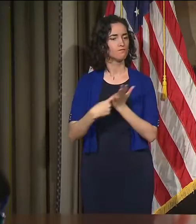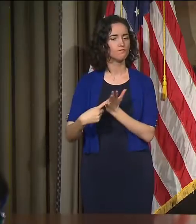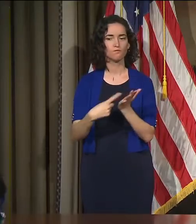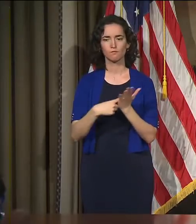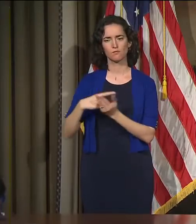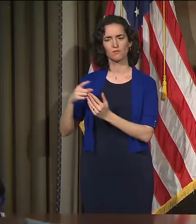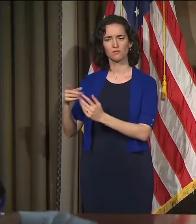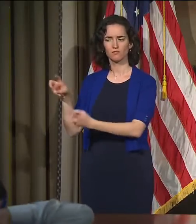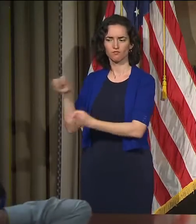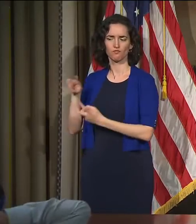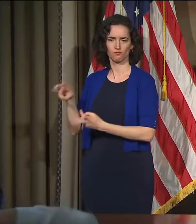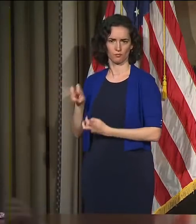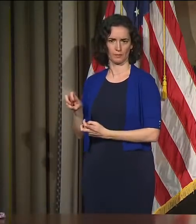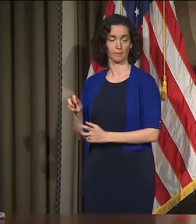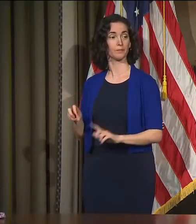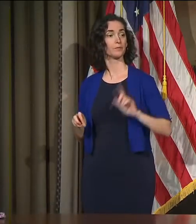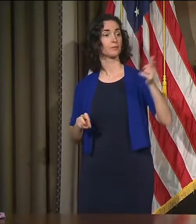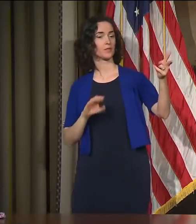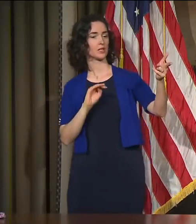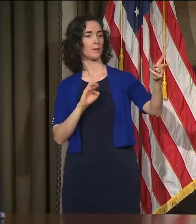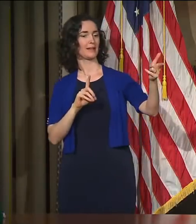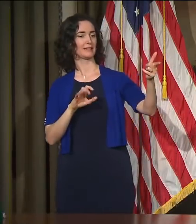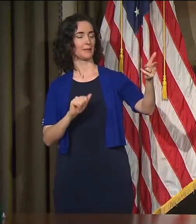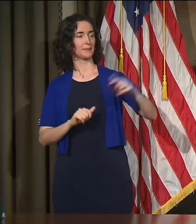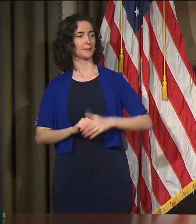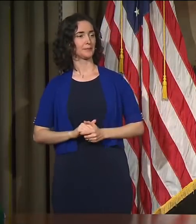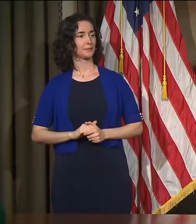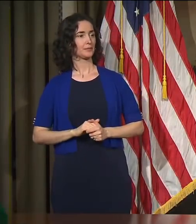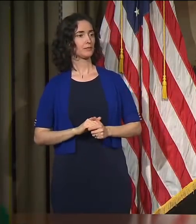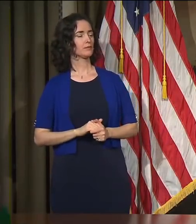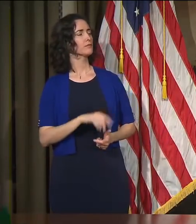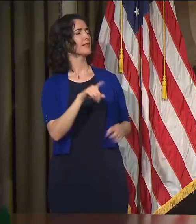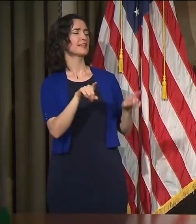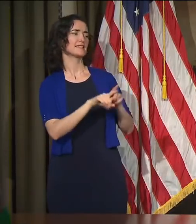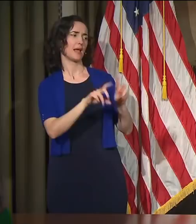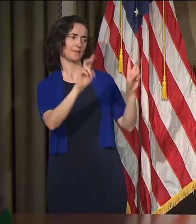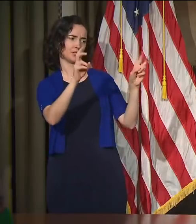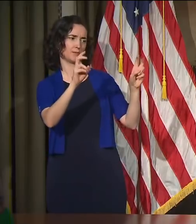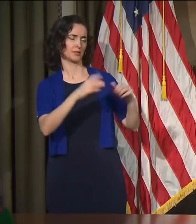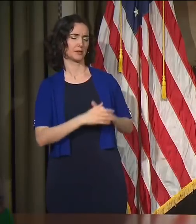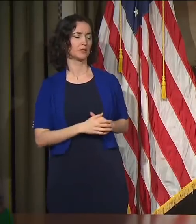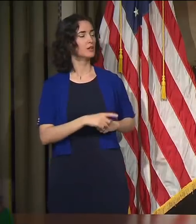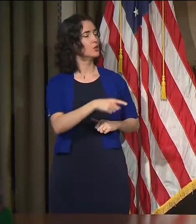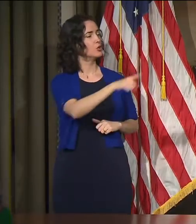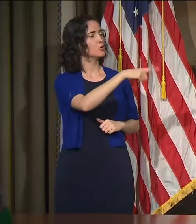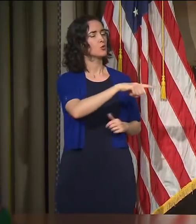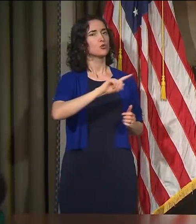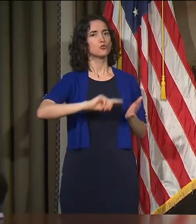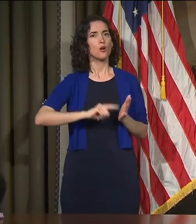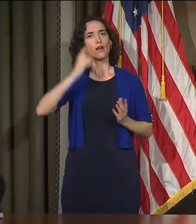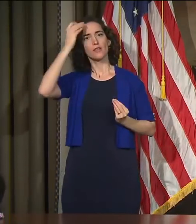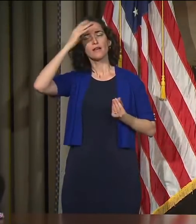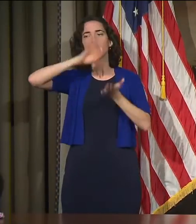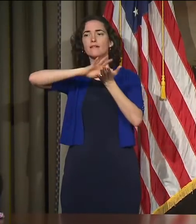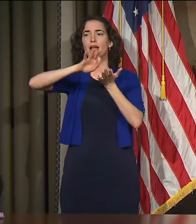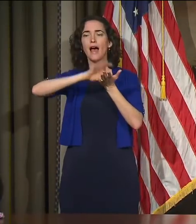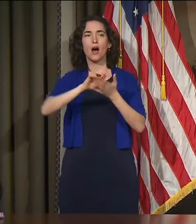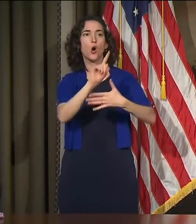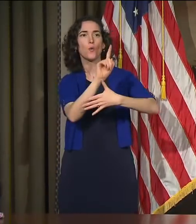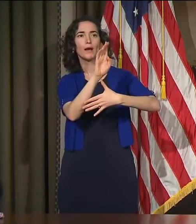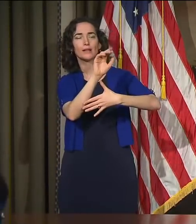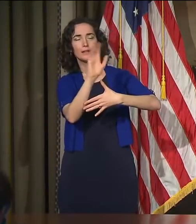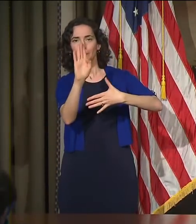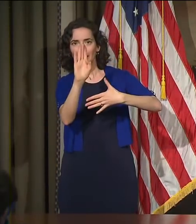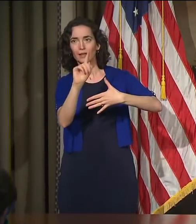Melinda. Same subject. Have y'all started doing estimates of who would fall, of how many people would fall in 1B